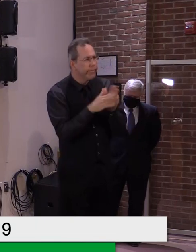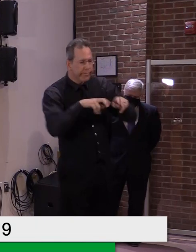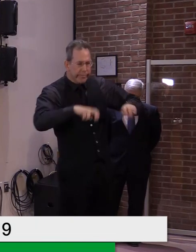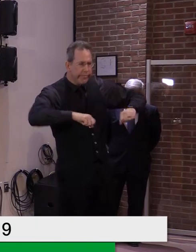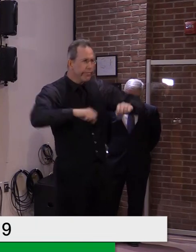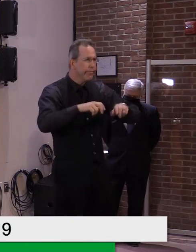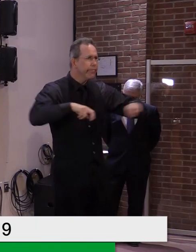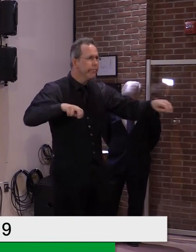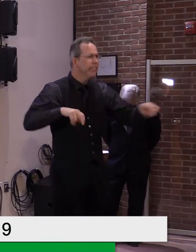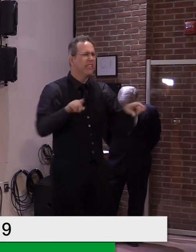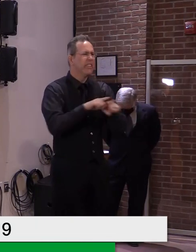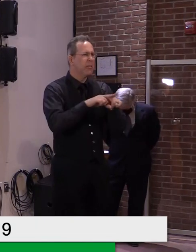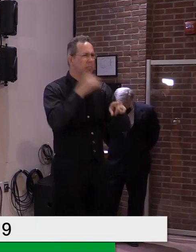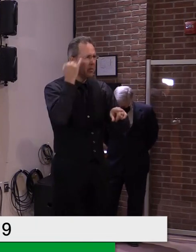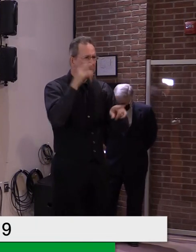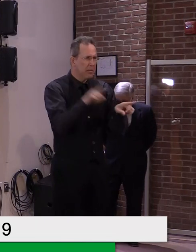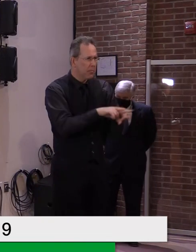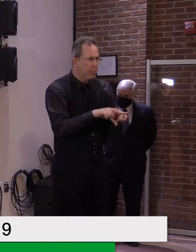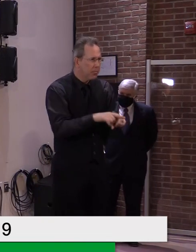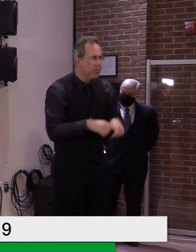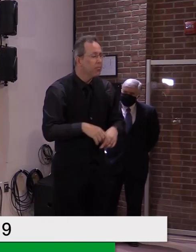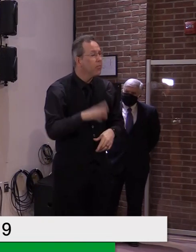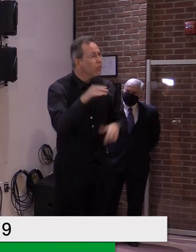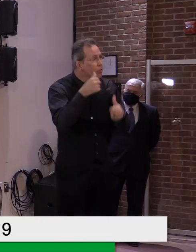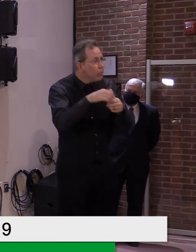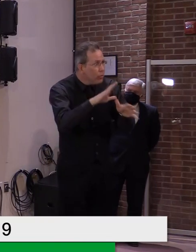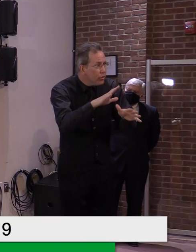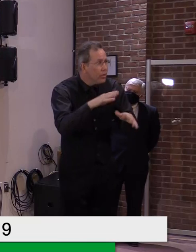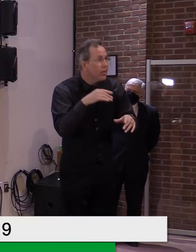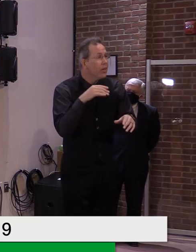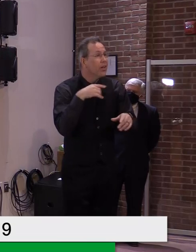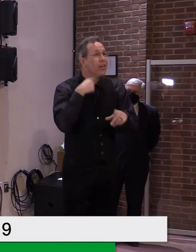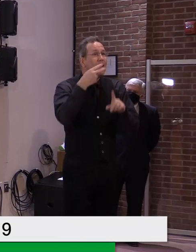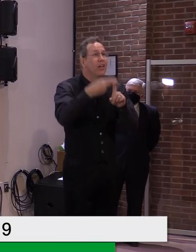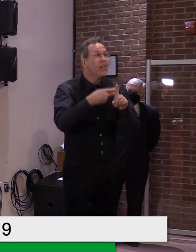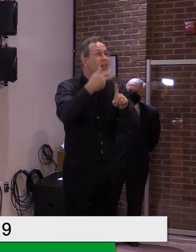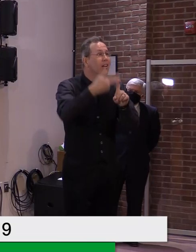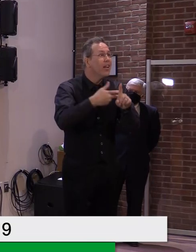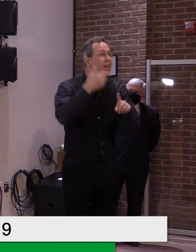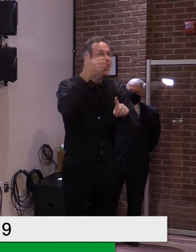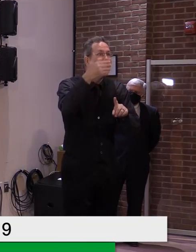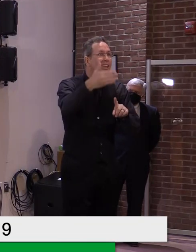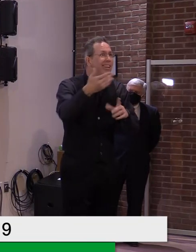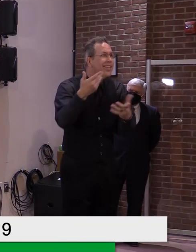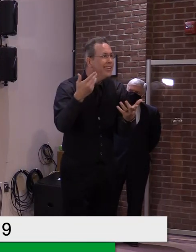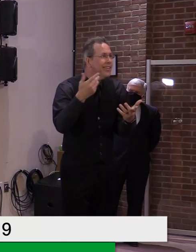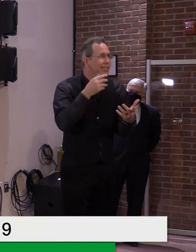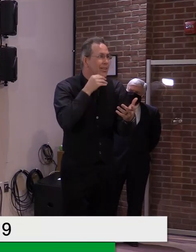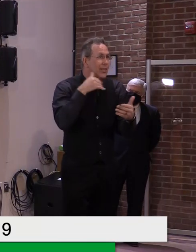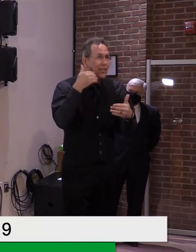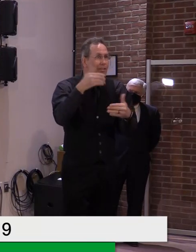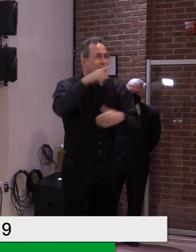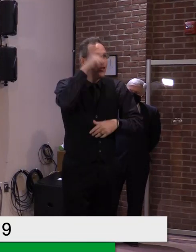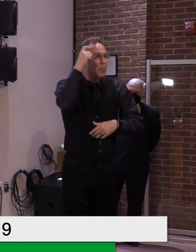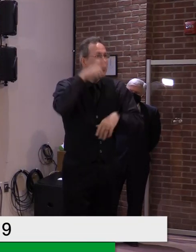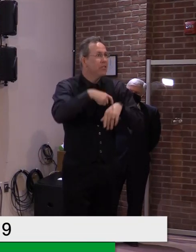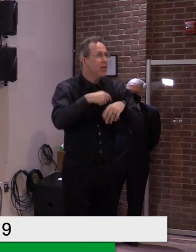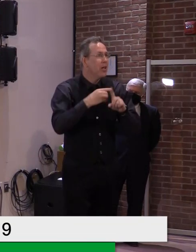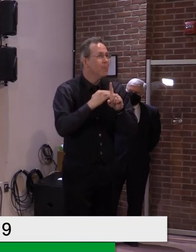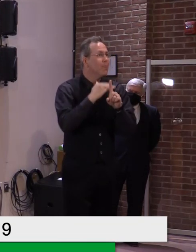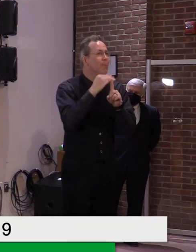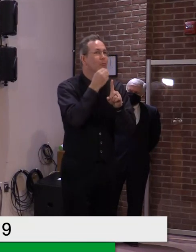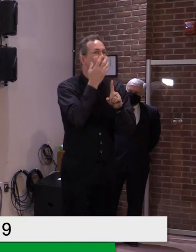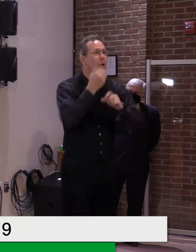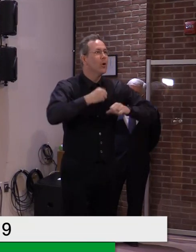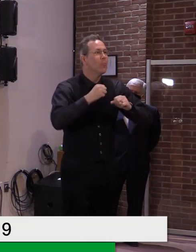also keep in mind, 2 months from now will bring us much closer to summer, So I'm